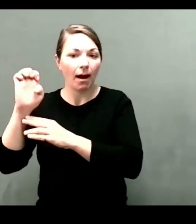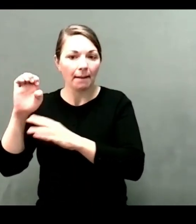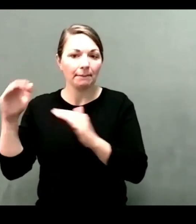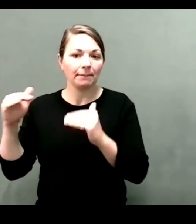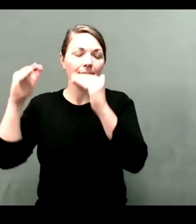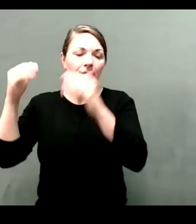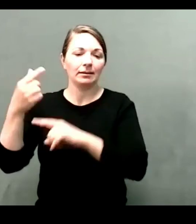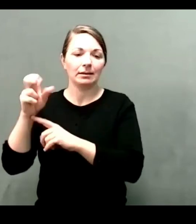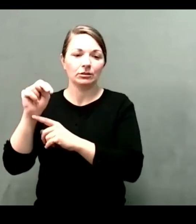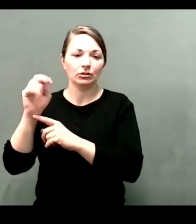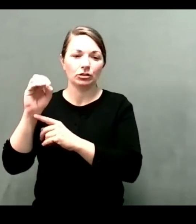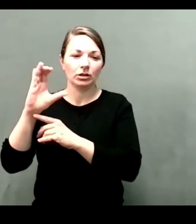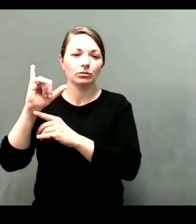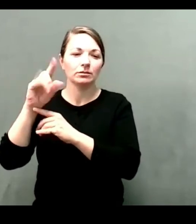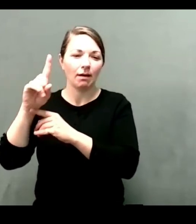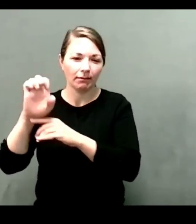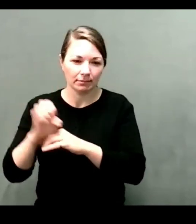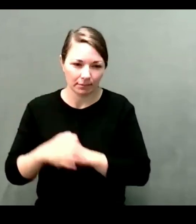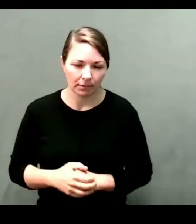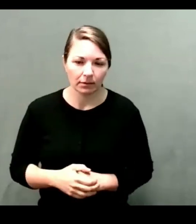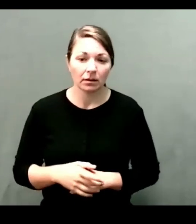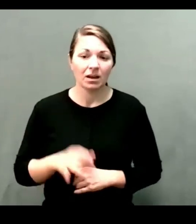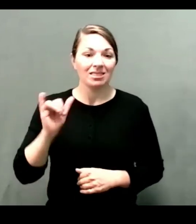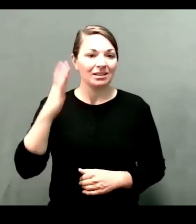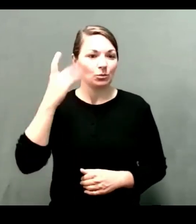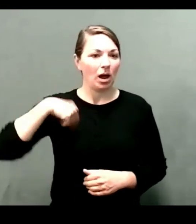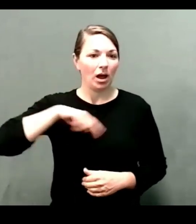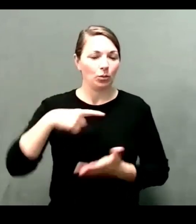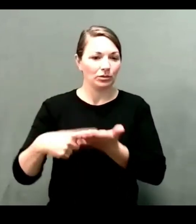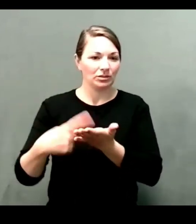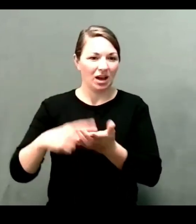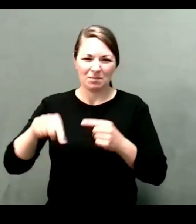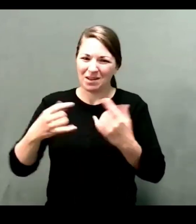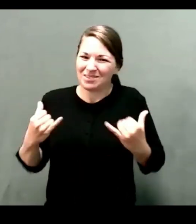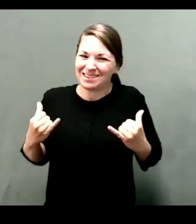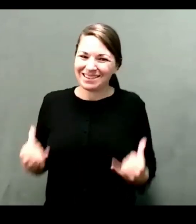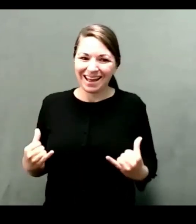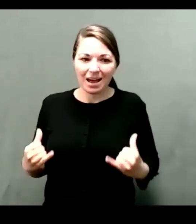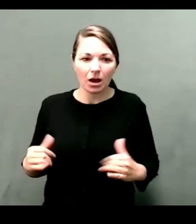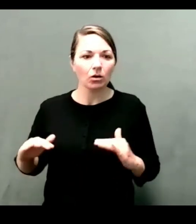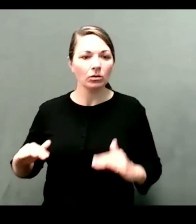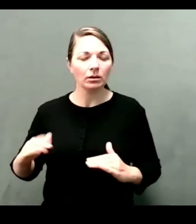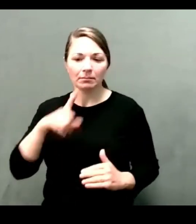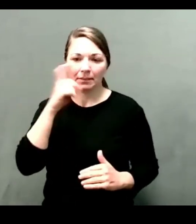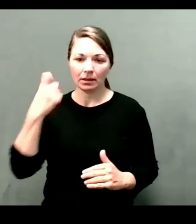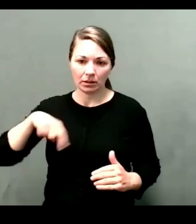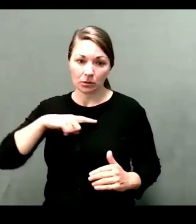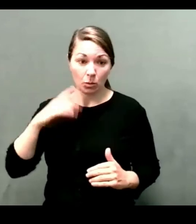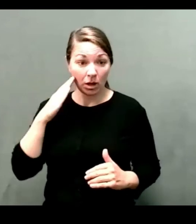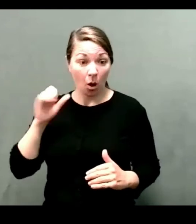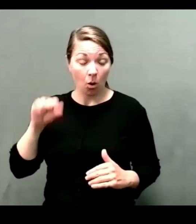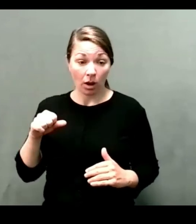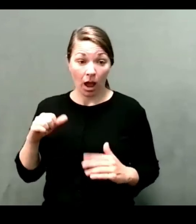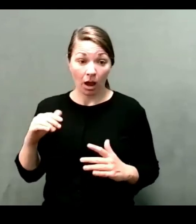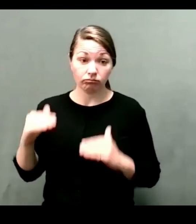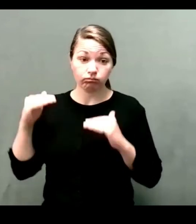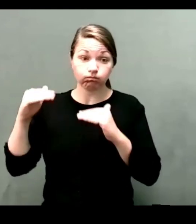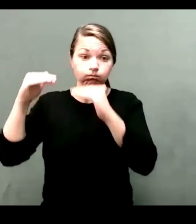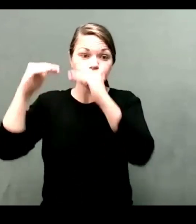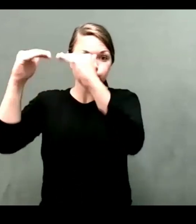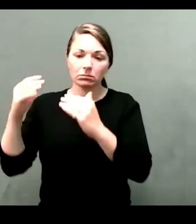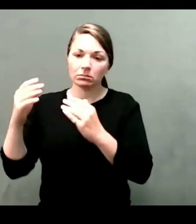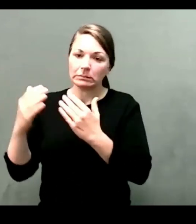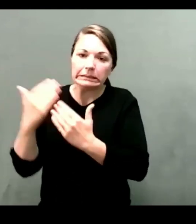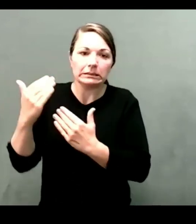so important that we're talking about oppression now, because we know that we've been here, right? We've been here as a society, and we know that all of this exists, and that we have to think